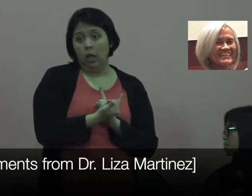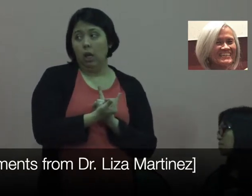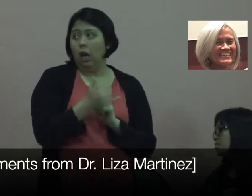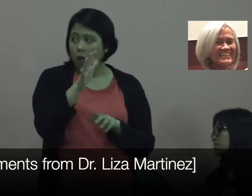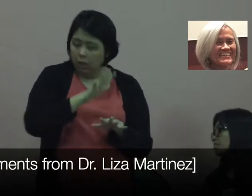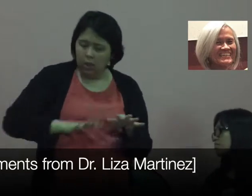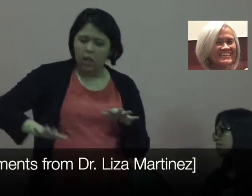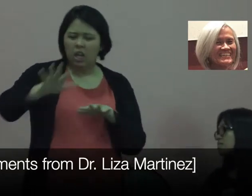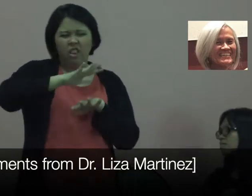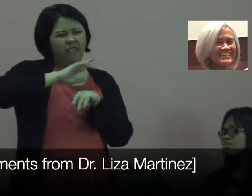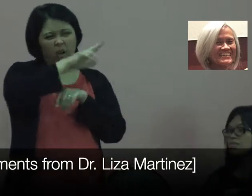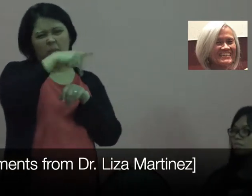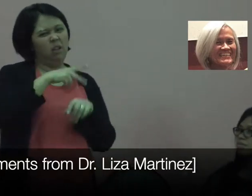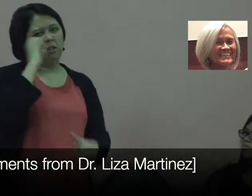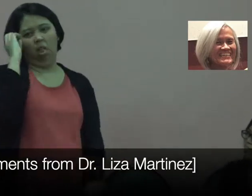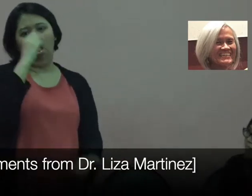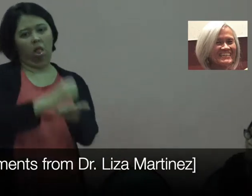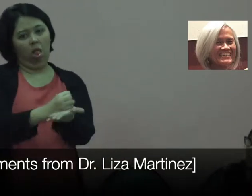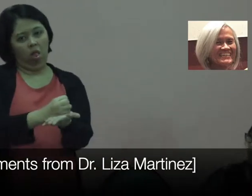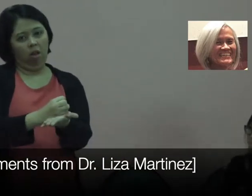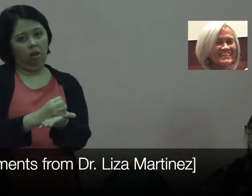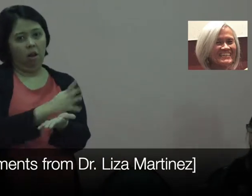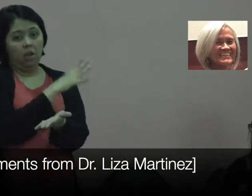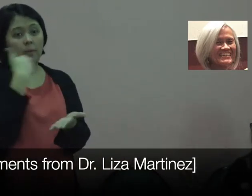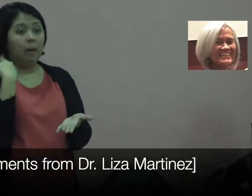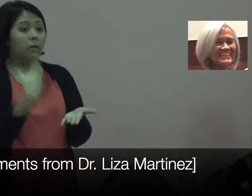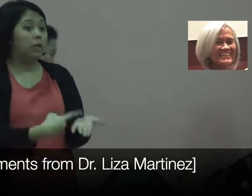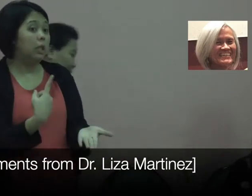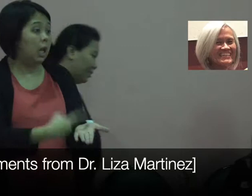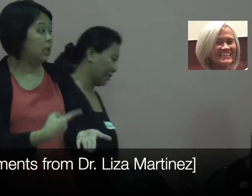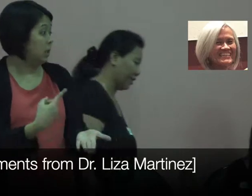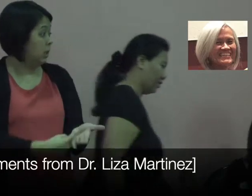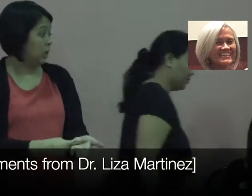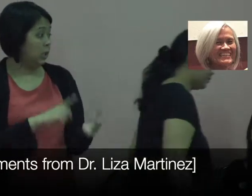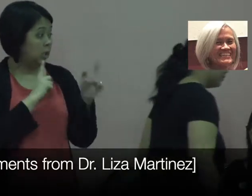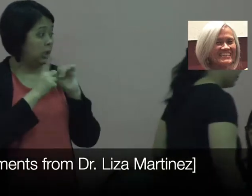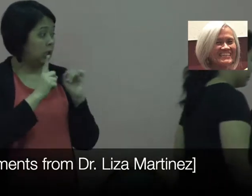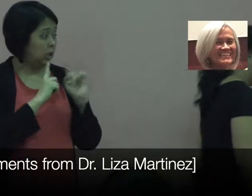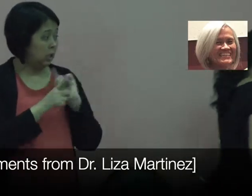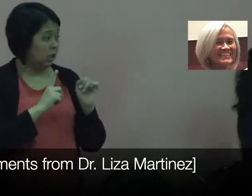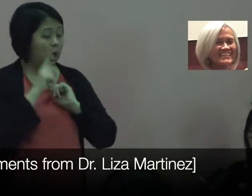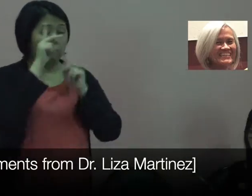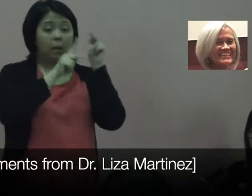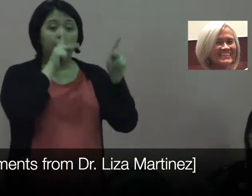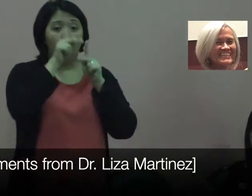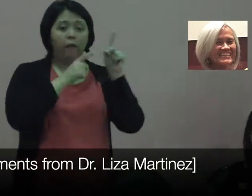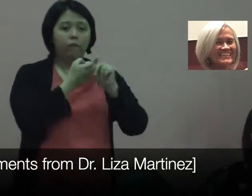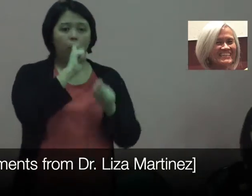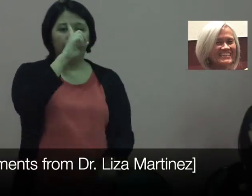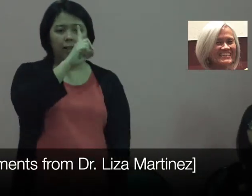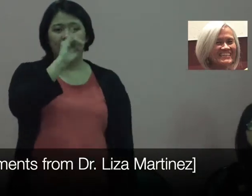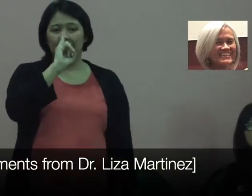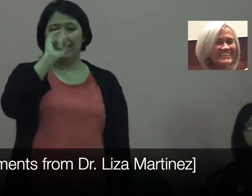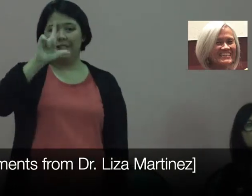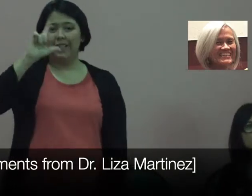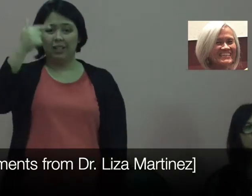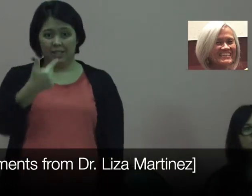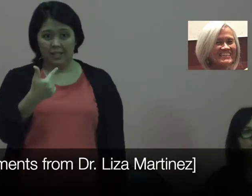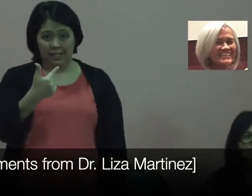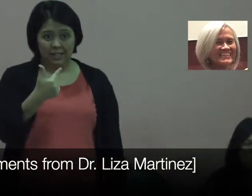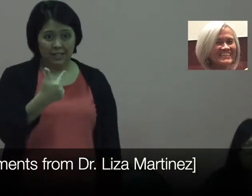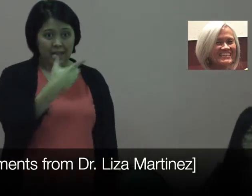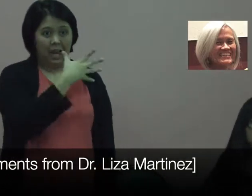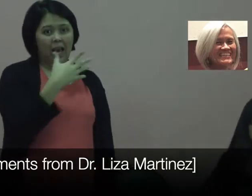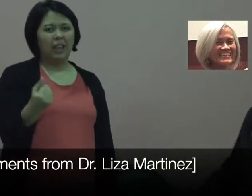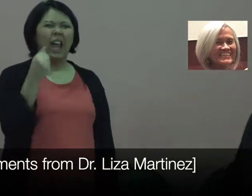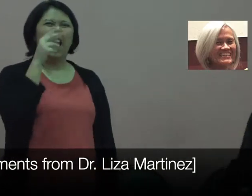Philippines, talagang zero. And in fact, we started talking with people from the DILG and talked to people in the NBOO,